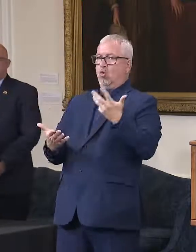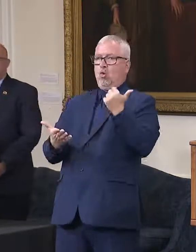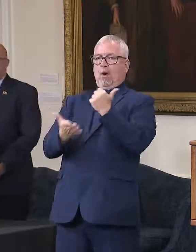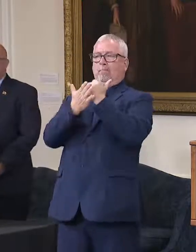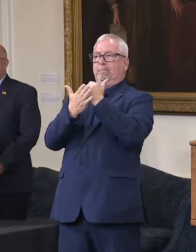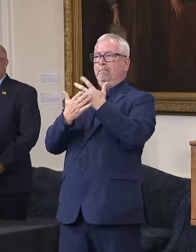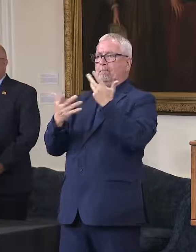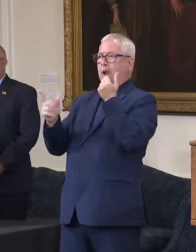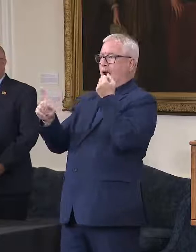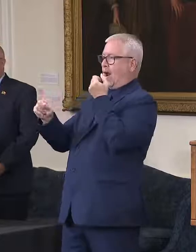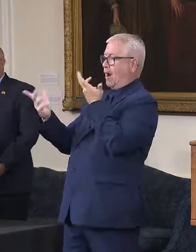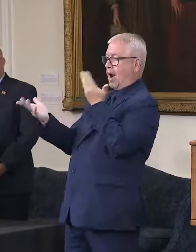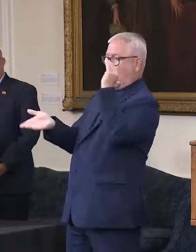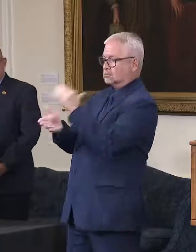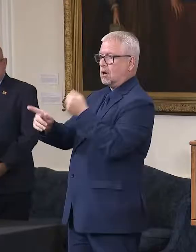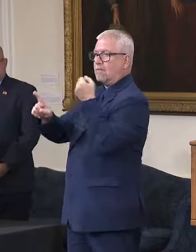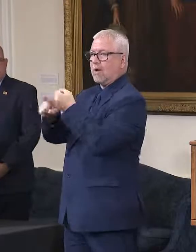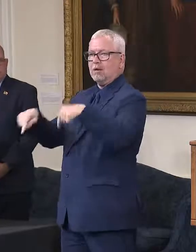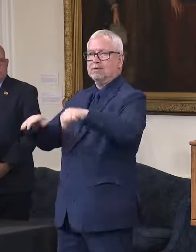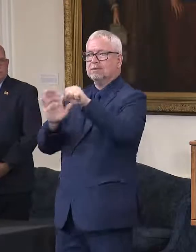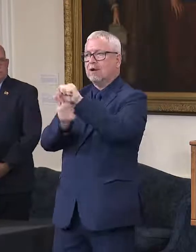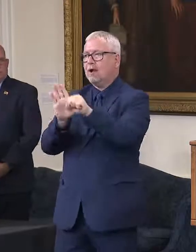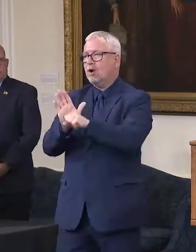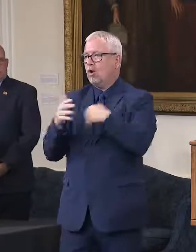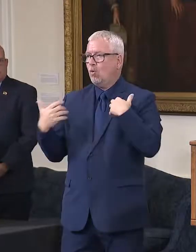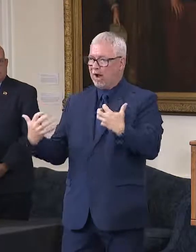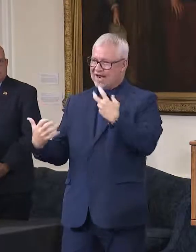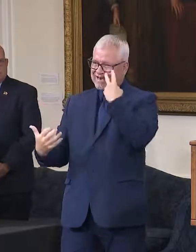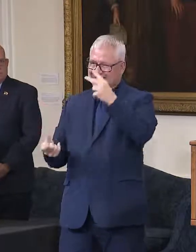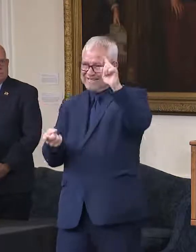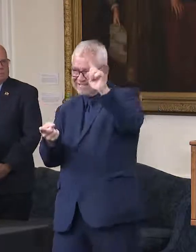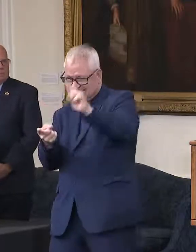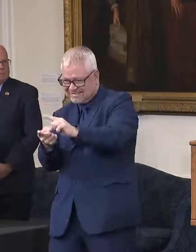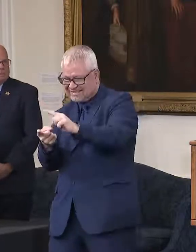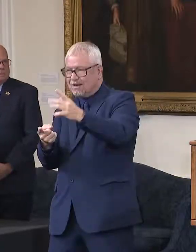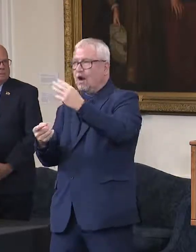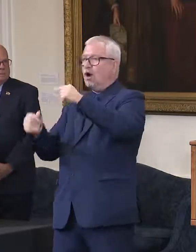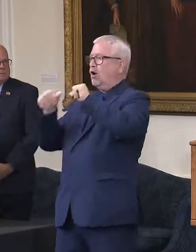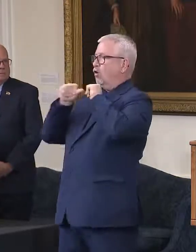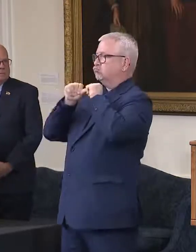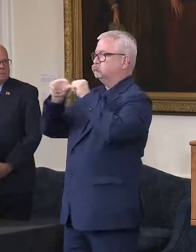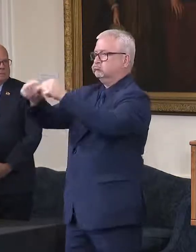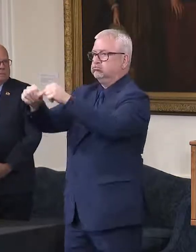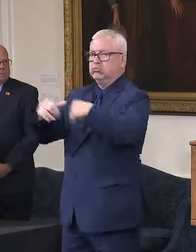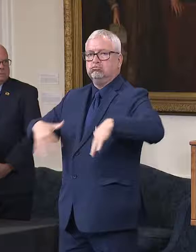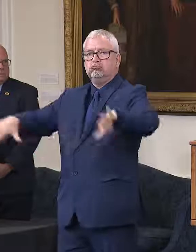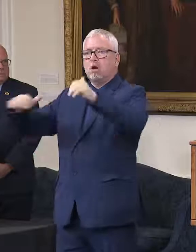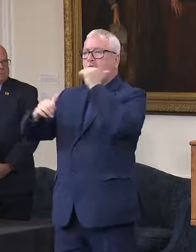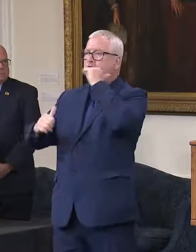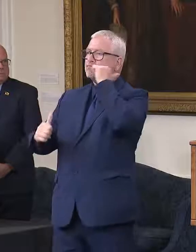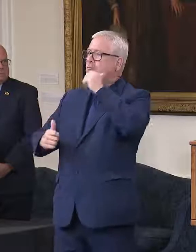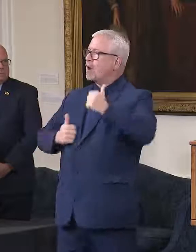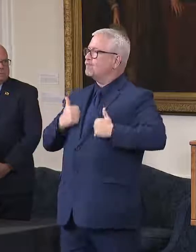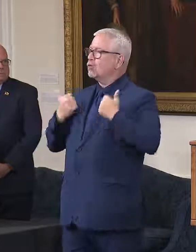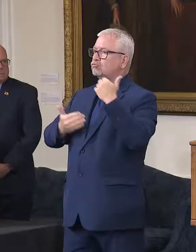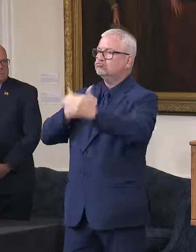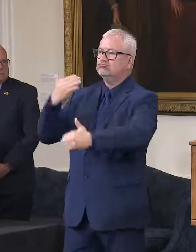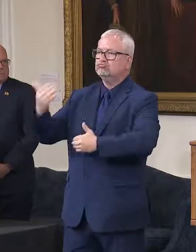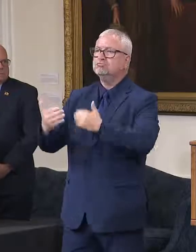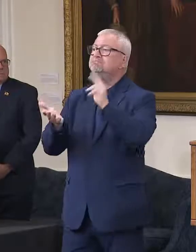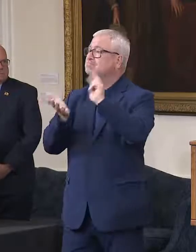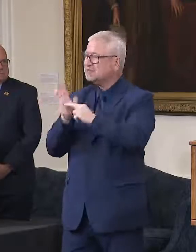countering the serious illness, hospitalization, and deaths from COVID-19 that gripped Maryland and the rest of the country before we had